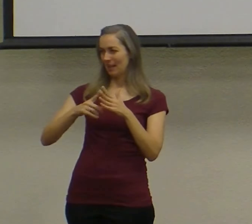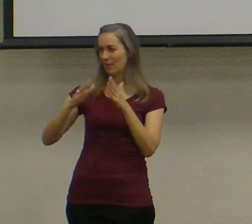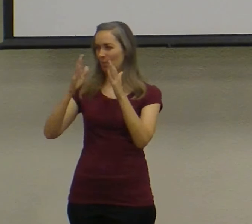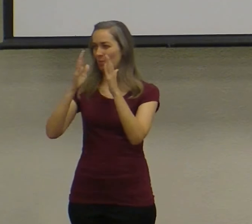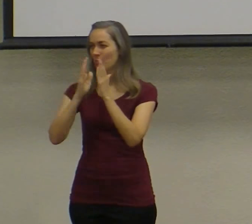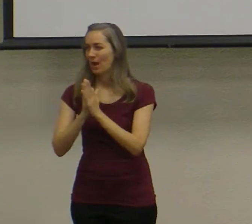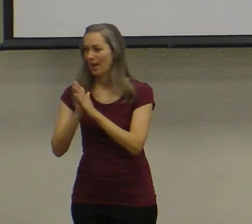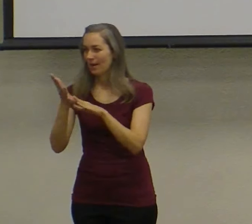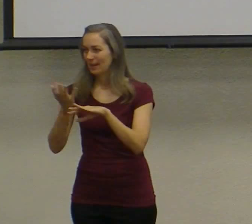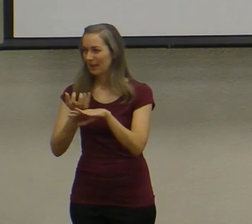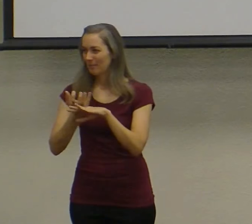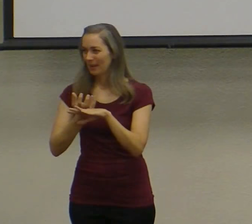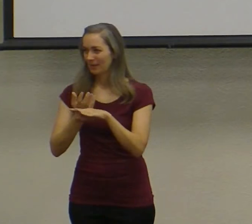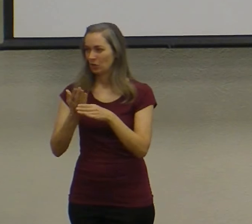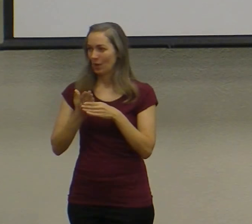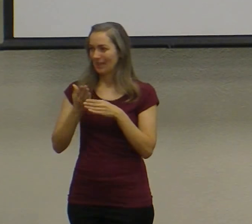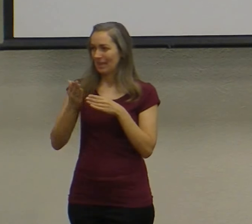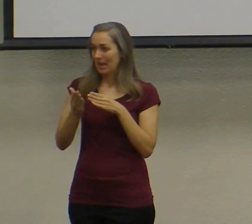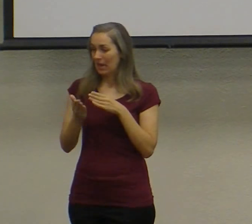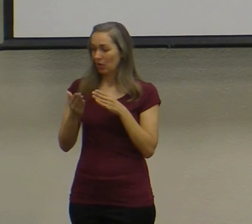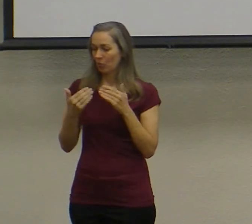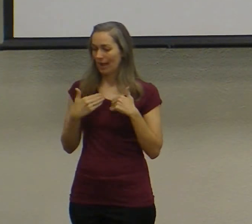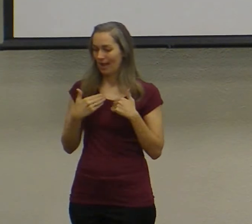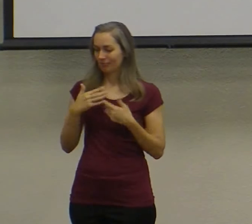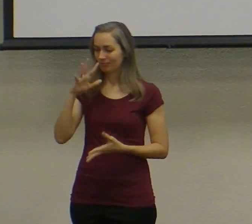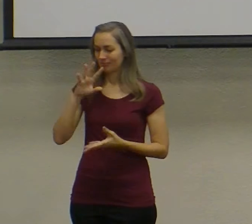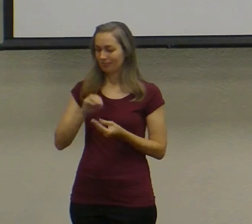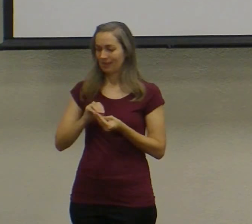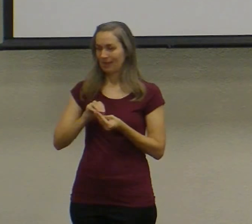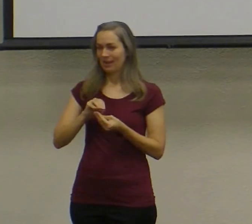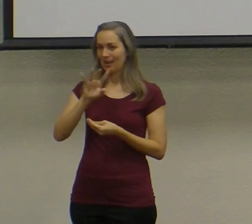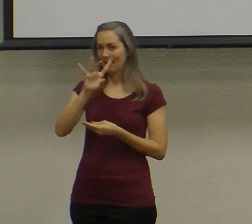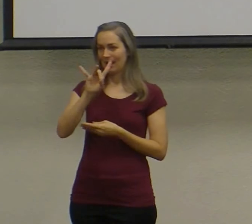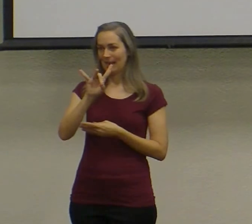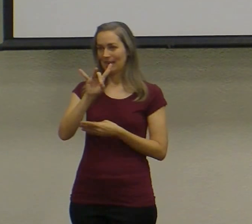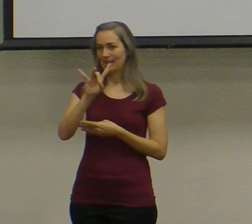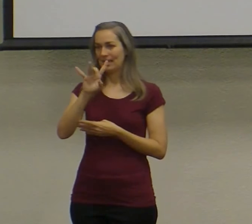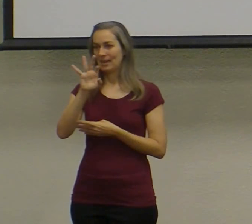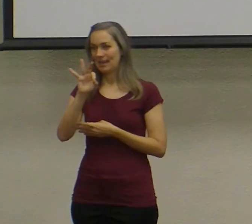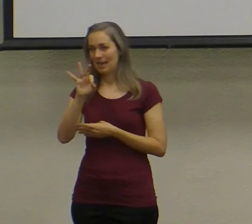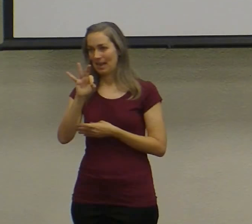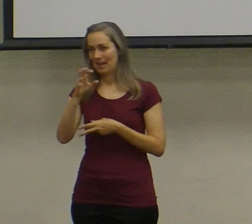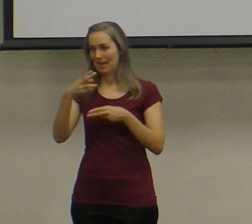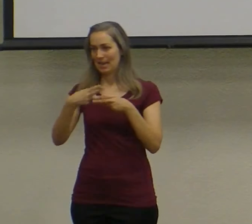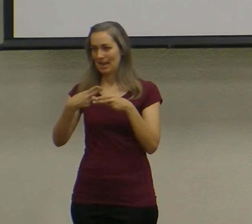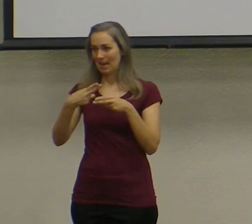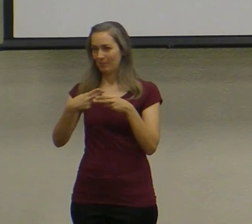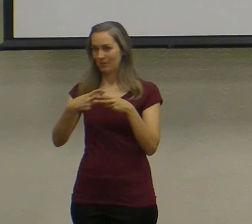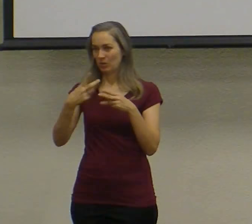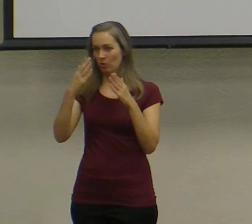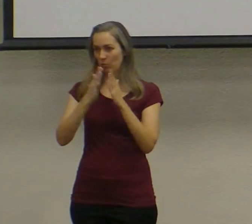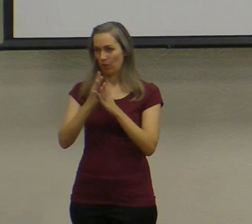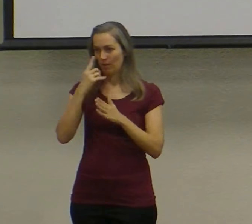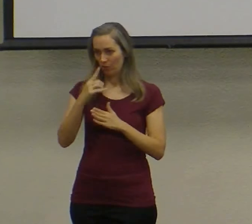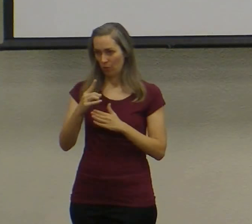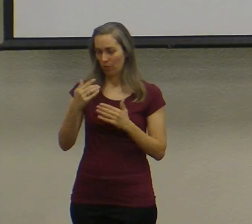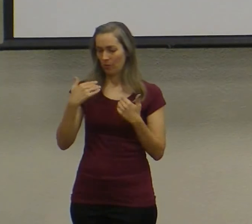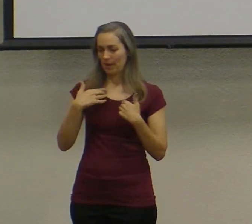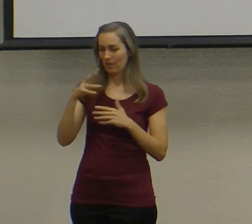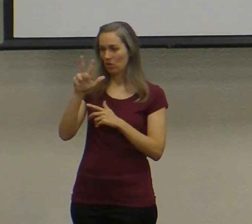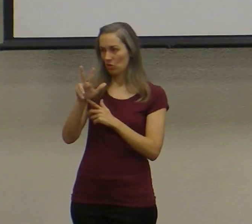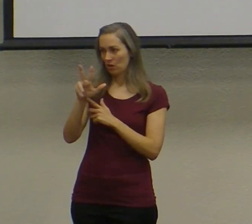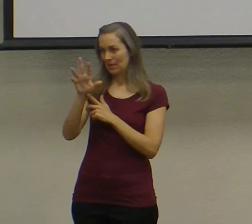had 81 names for the church to pray for, and we had 39 names saying, "Yes, follow up with me," concerning this prayer need.